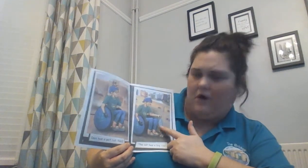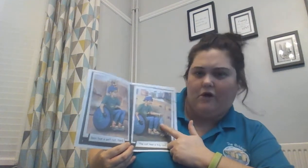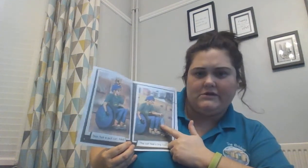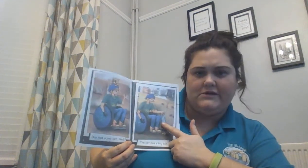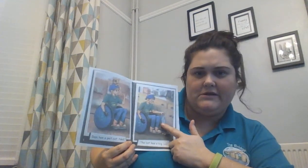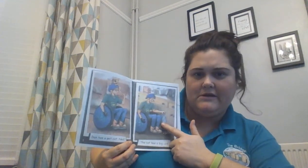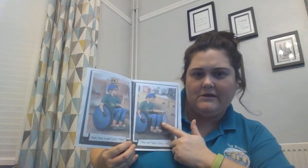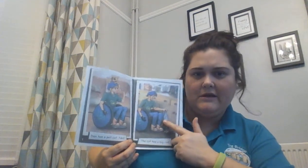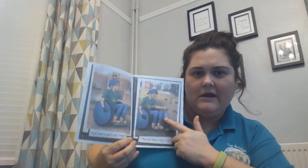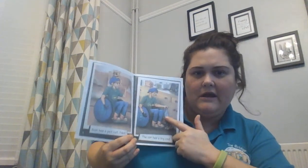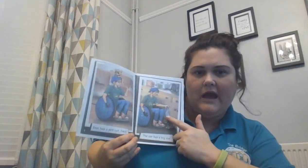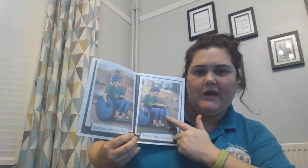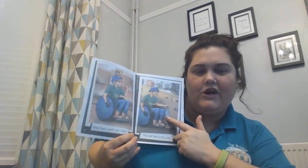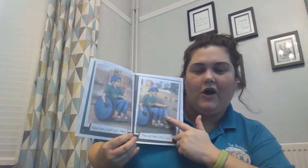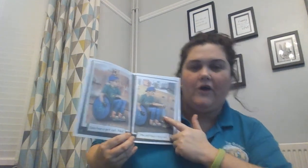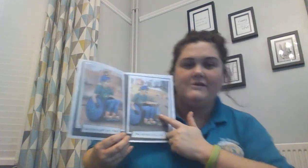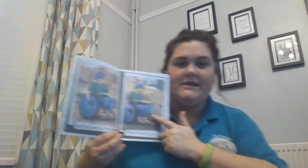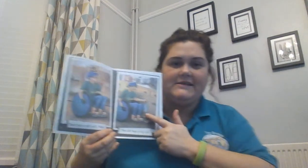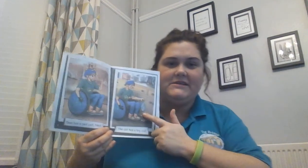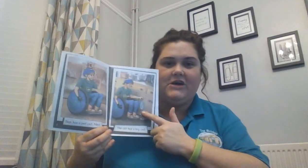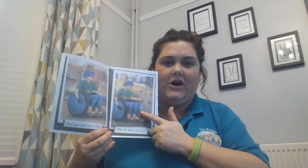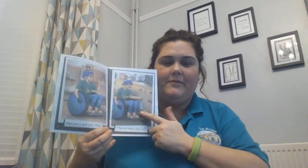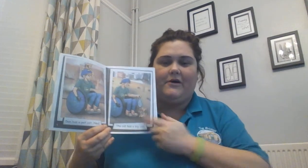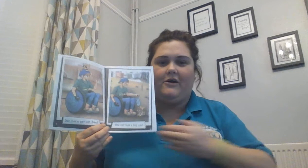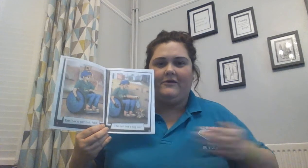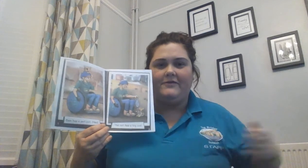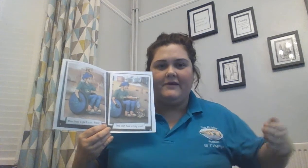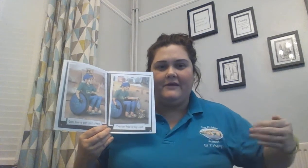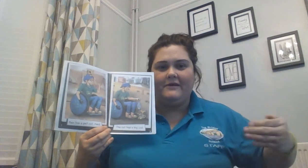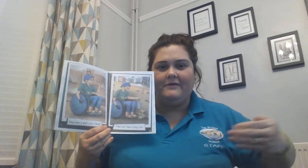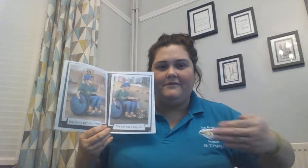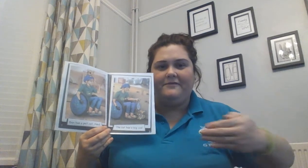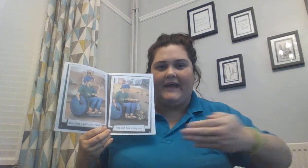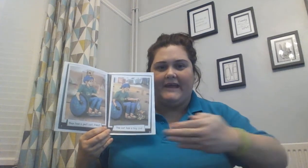cod. A cod is a type of fish.